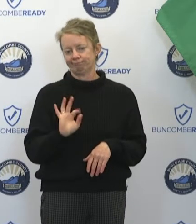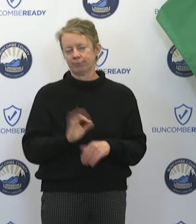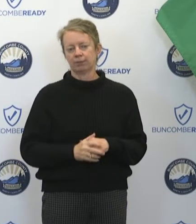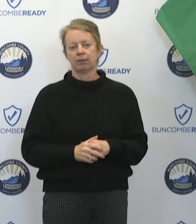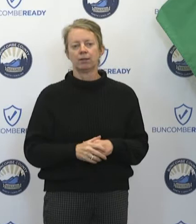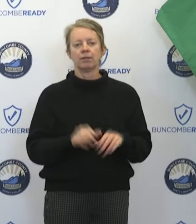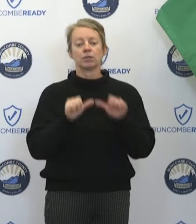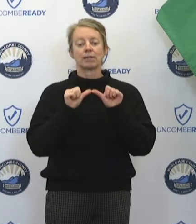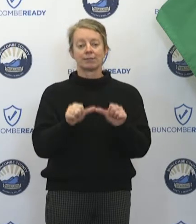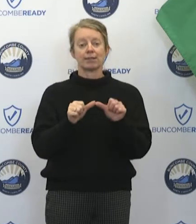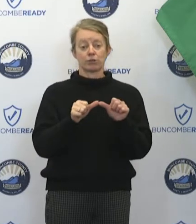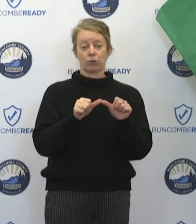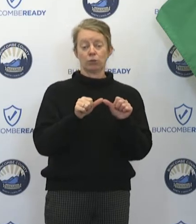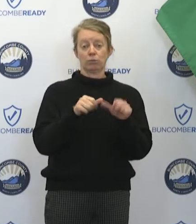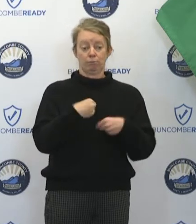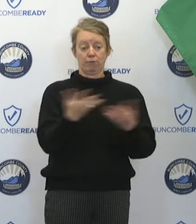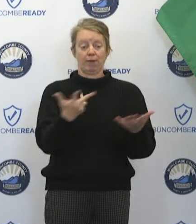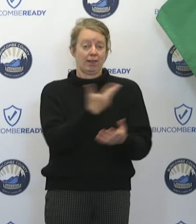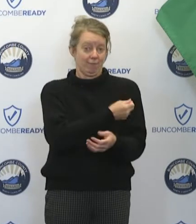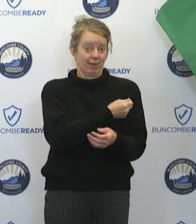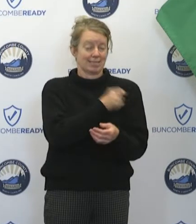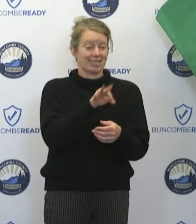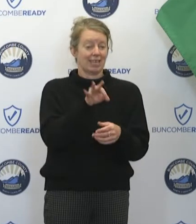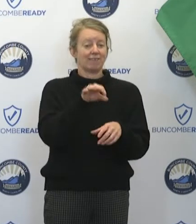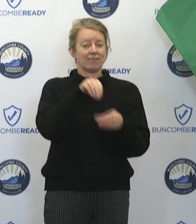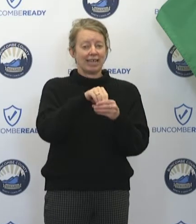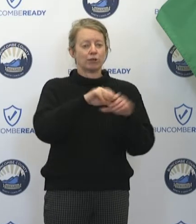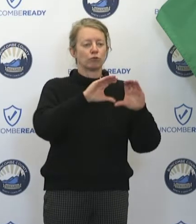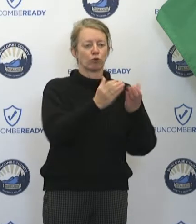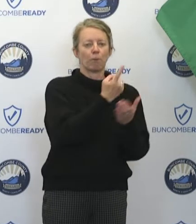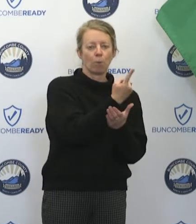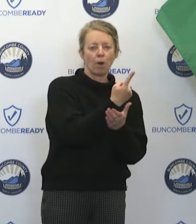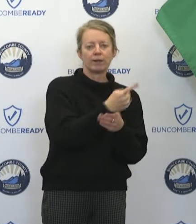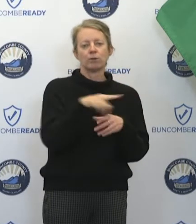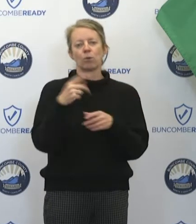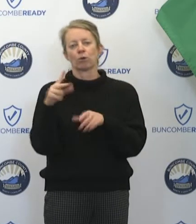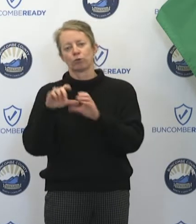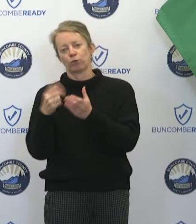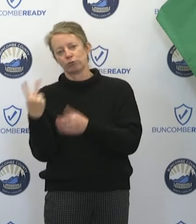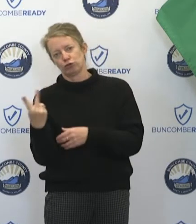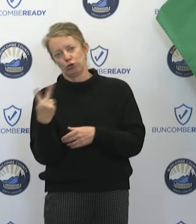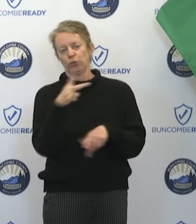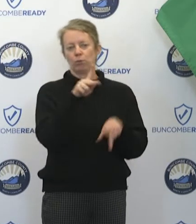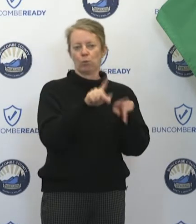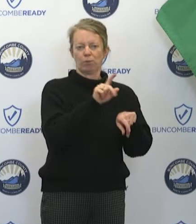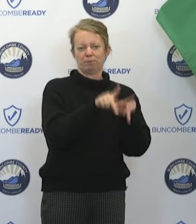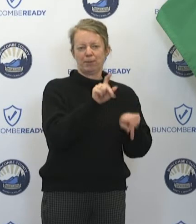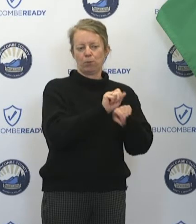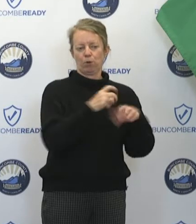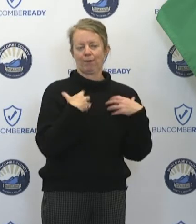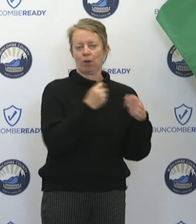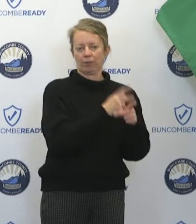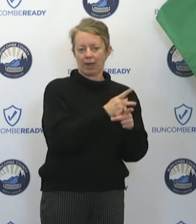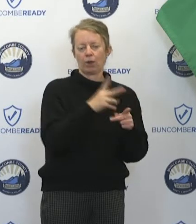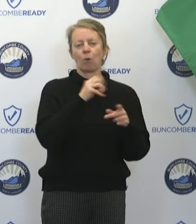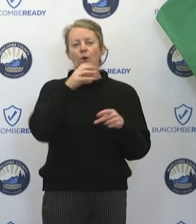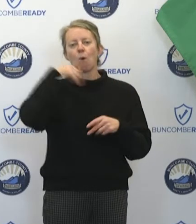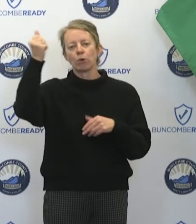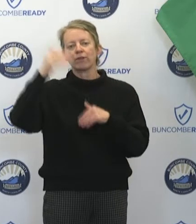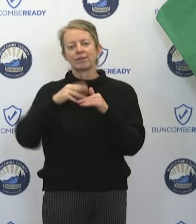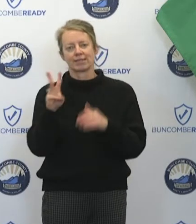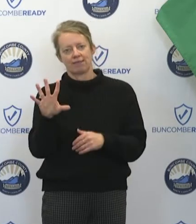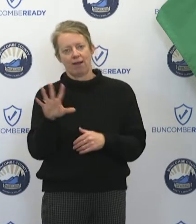vaccinate those in groups 1 and 2, healthcare workers and individuals 65 years and older. Our vaccine supply was